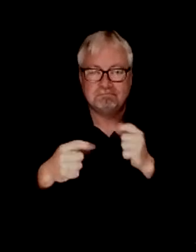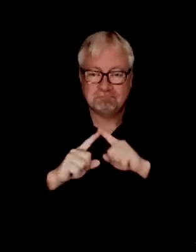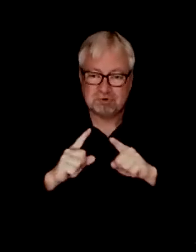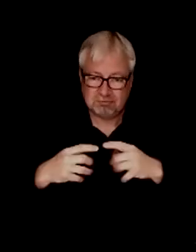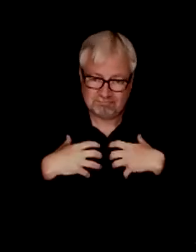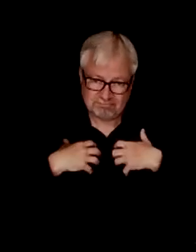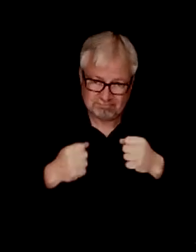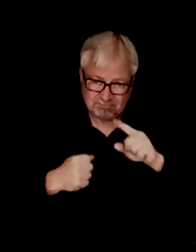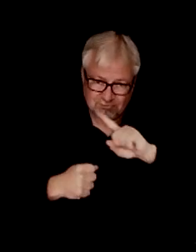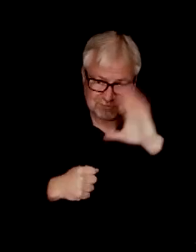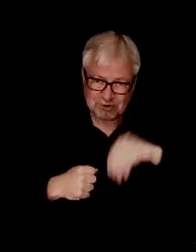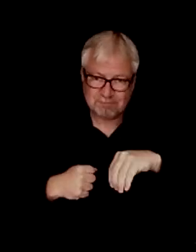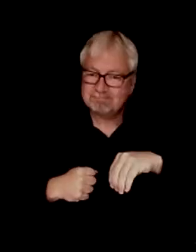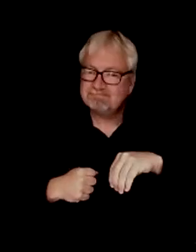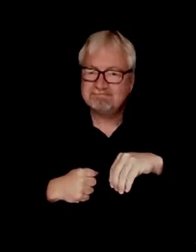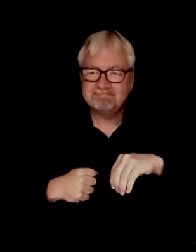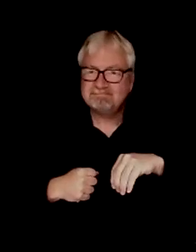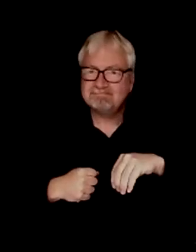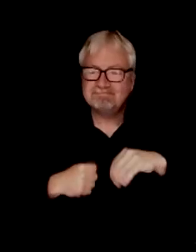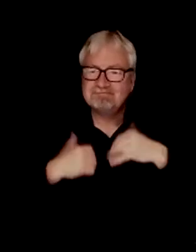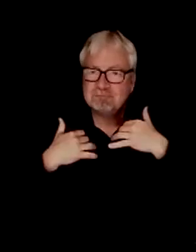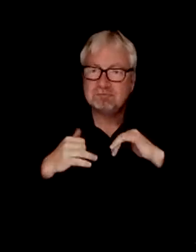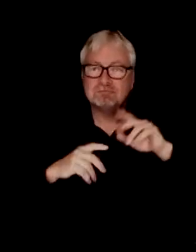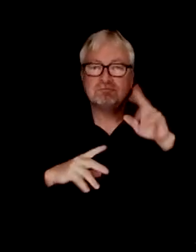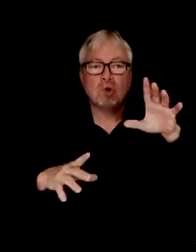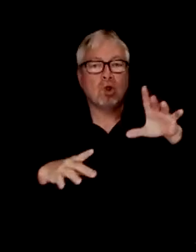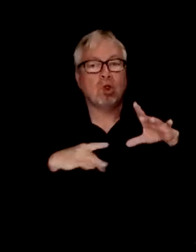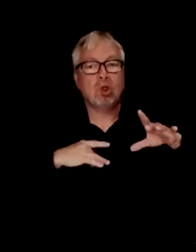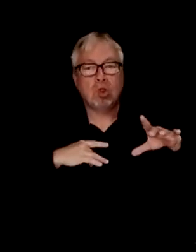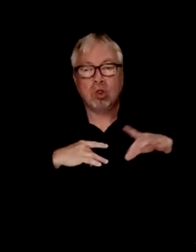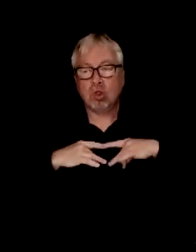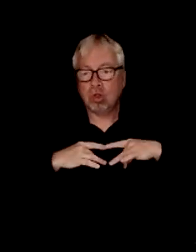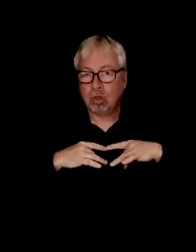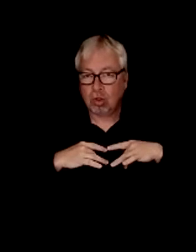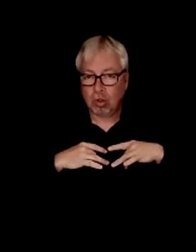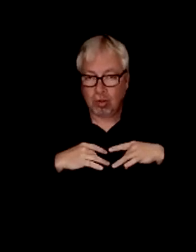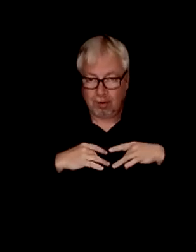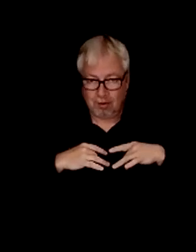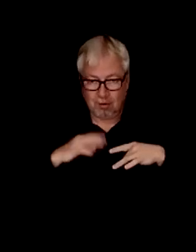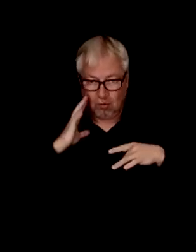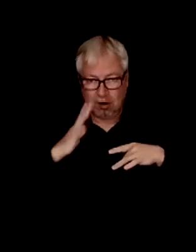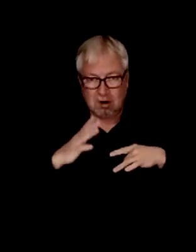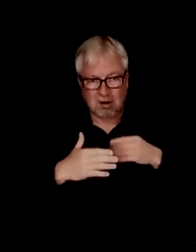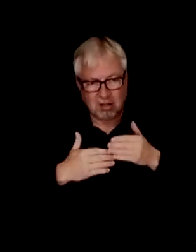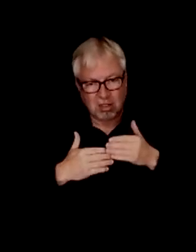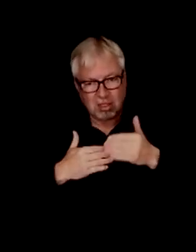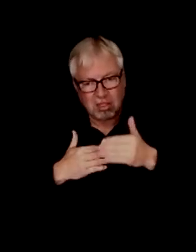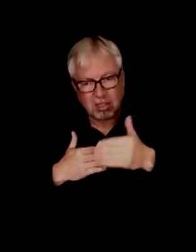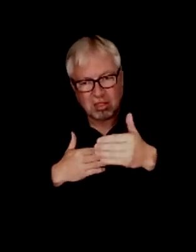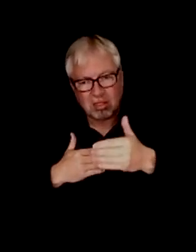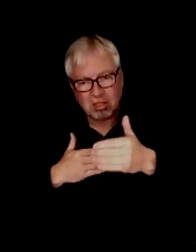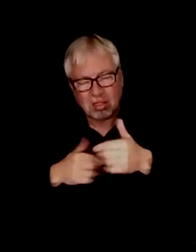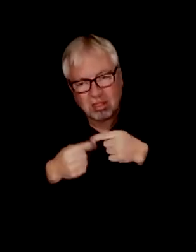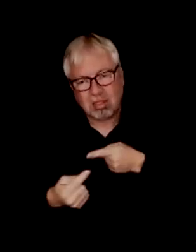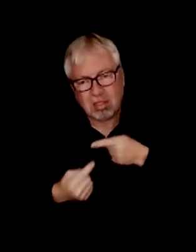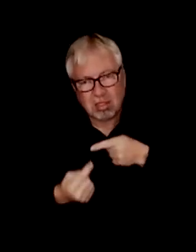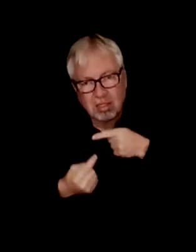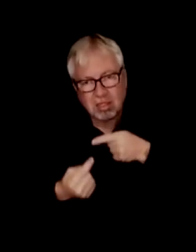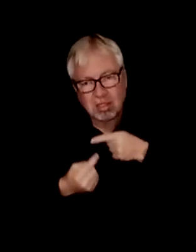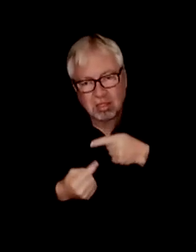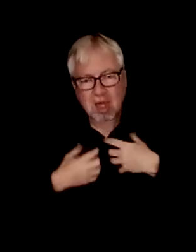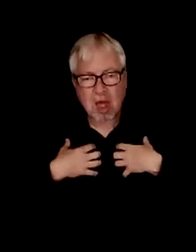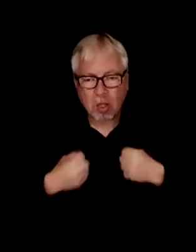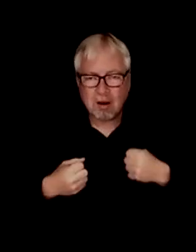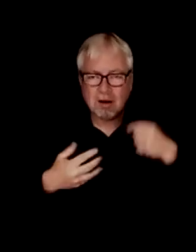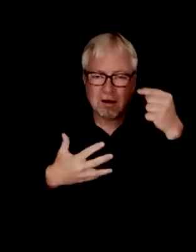suffer potentially very serious ongoing health problems. This is not just an issue for older people. We